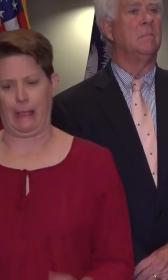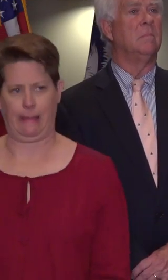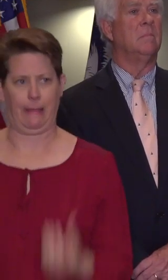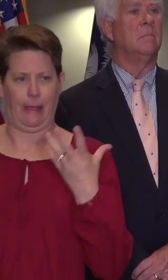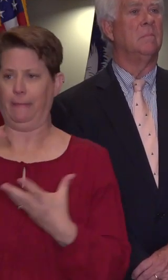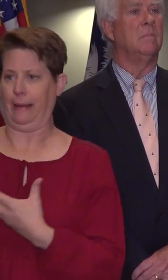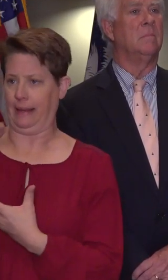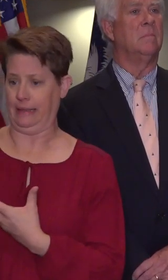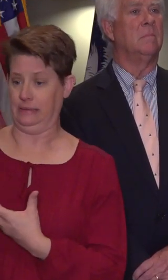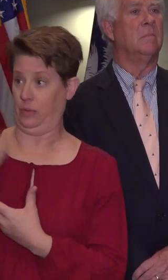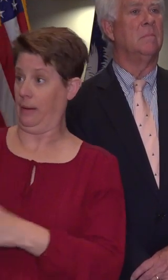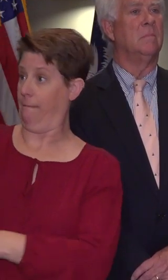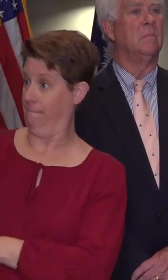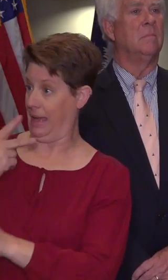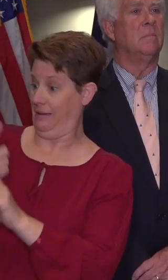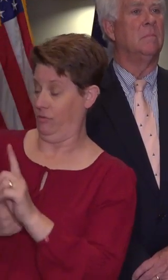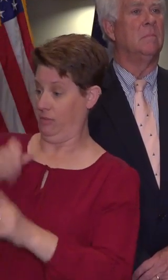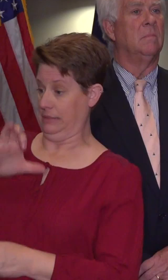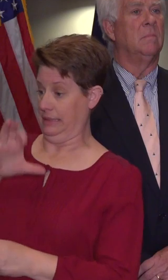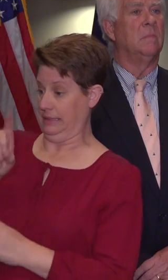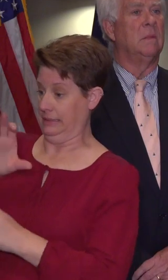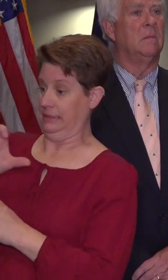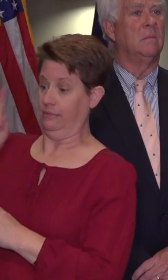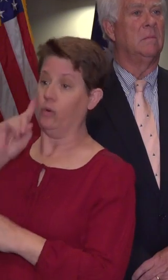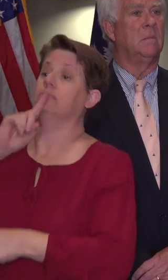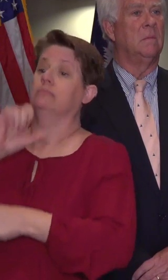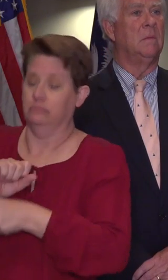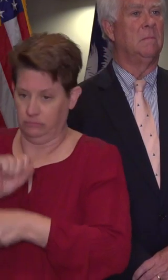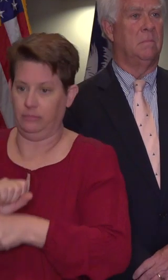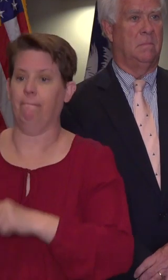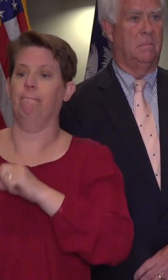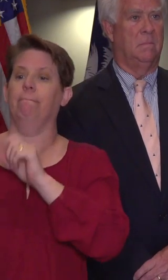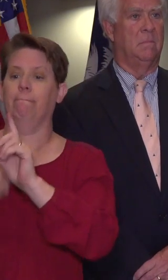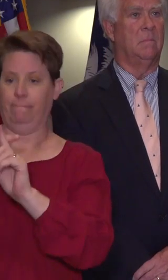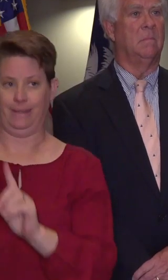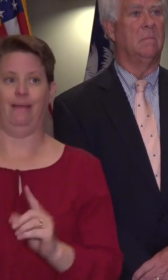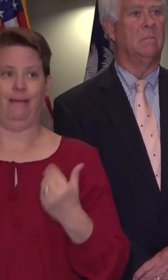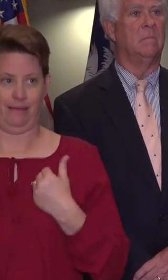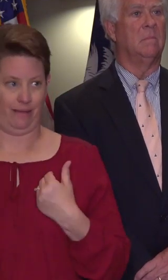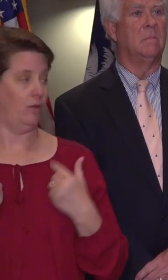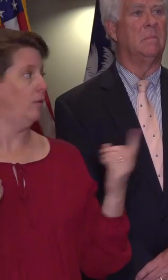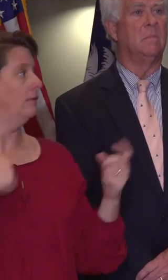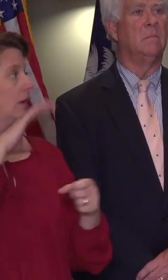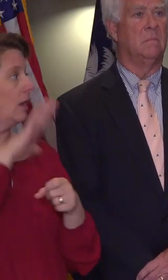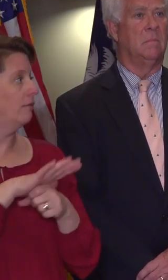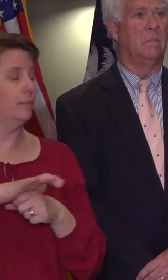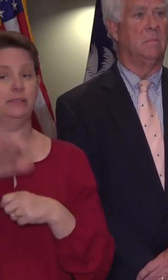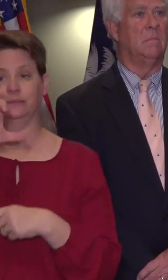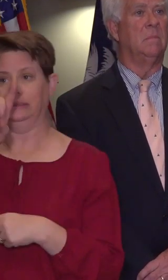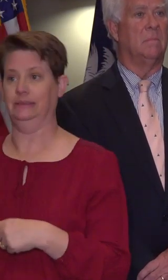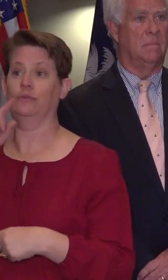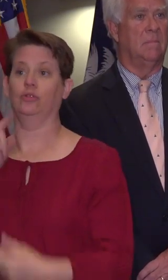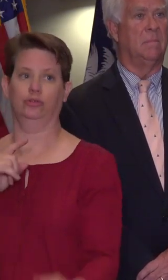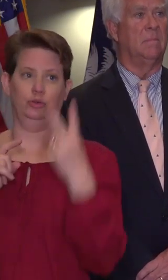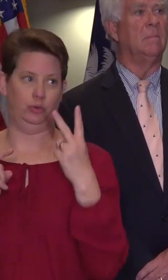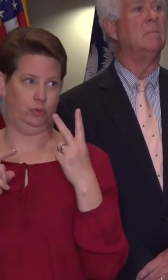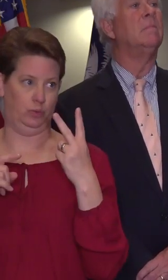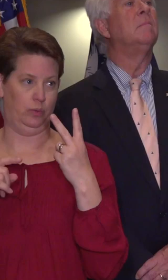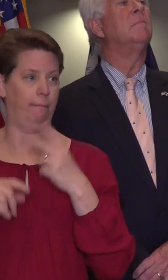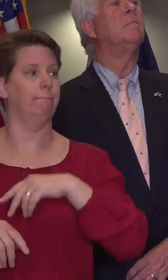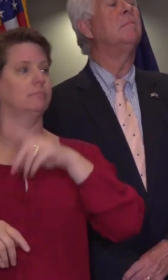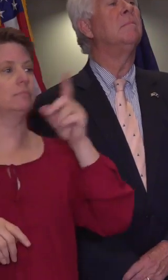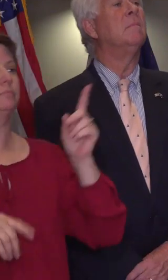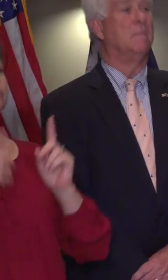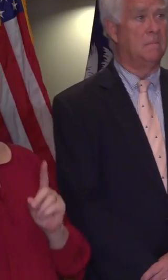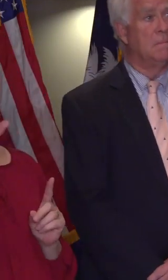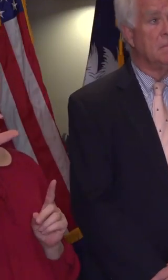we gotten back from the CDC for confirmed positive? We have confirmation from CDC of two cases. Director Jimmy, can